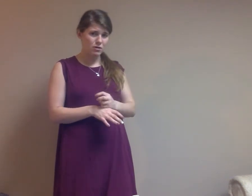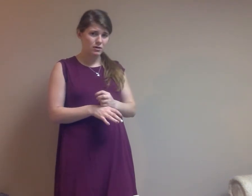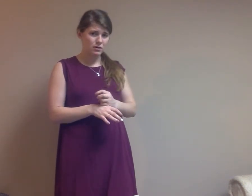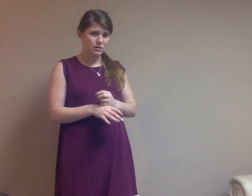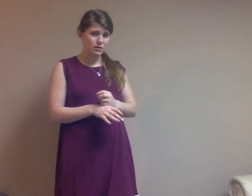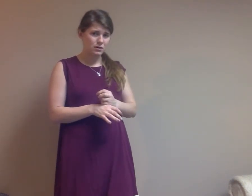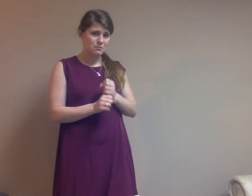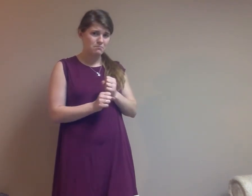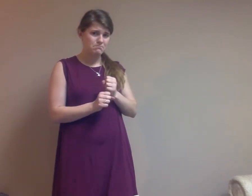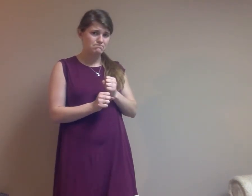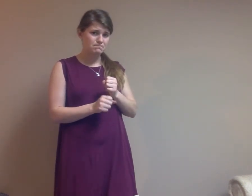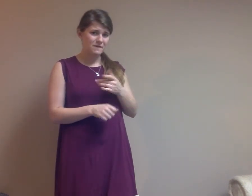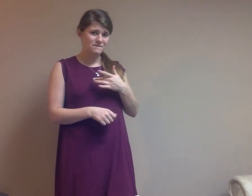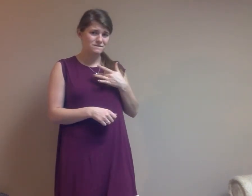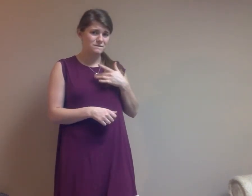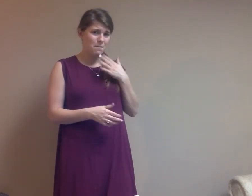You're not a wicked mother, honey. You're not.